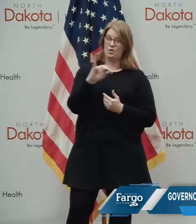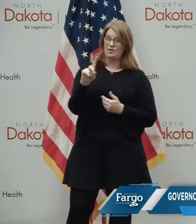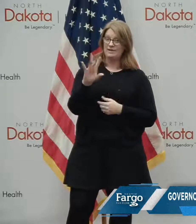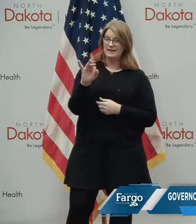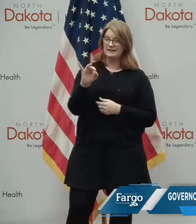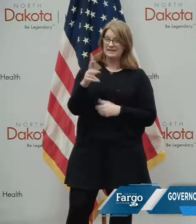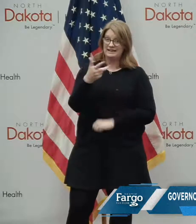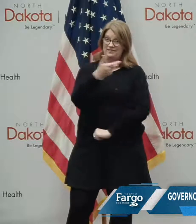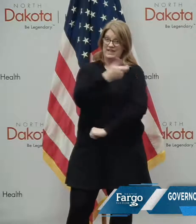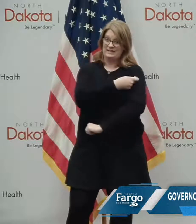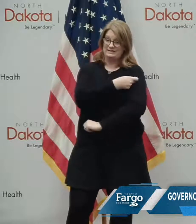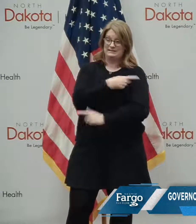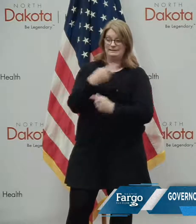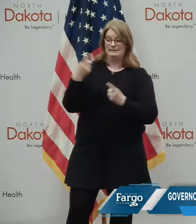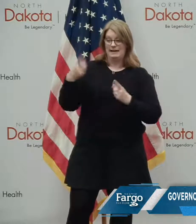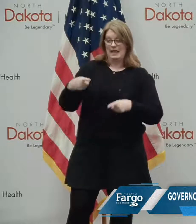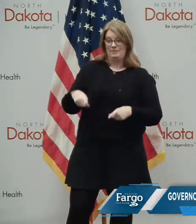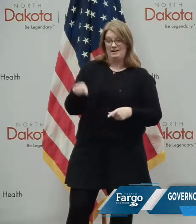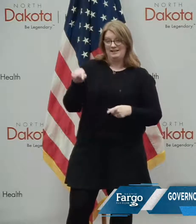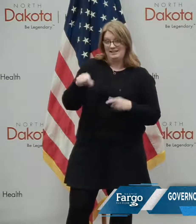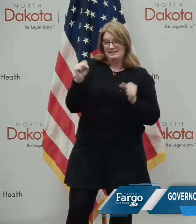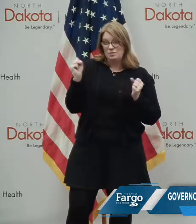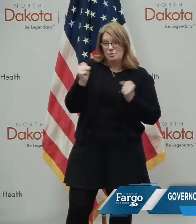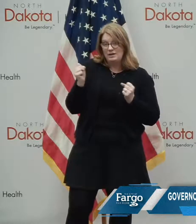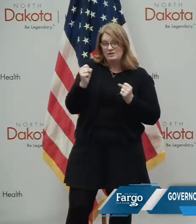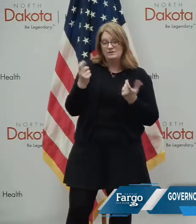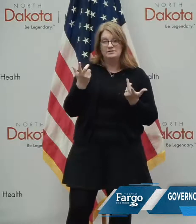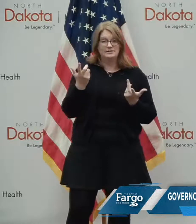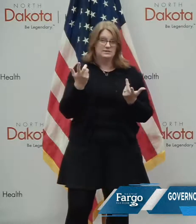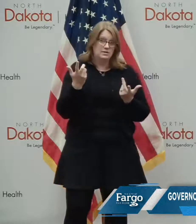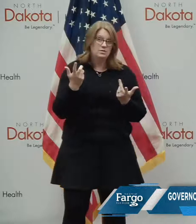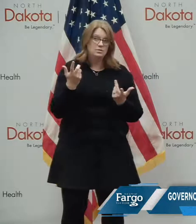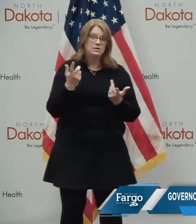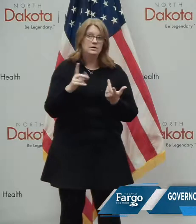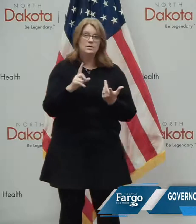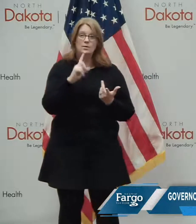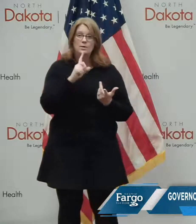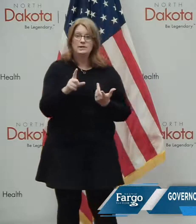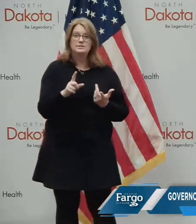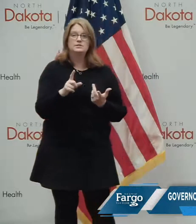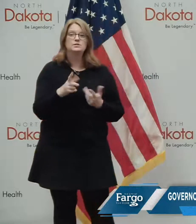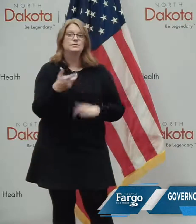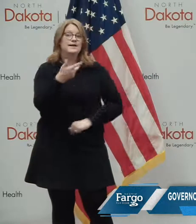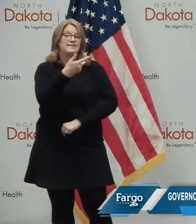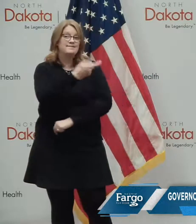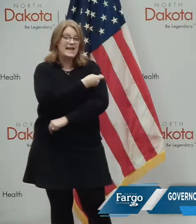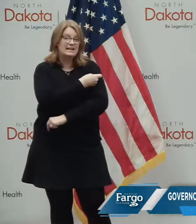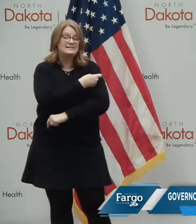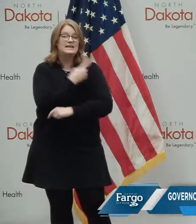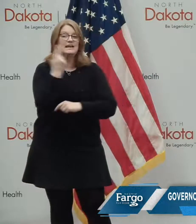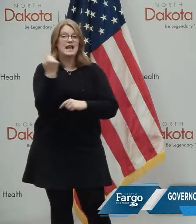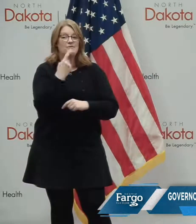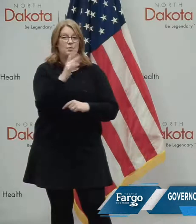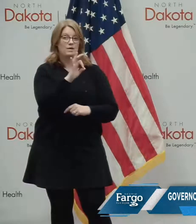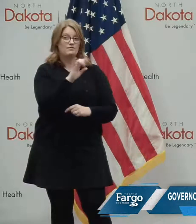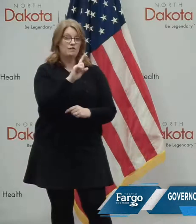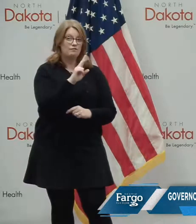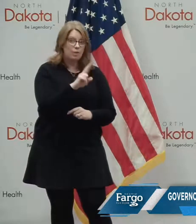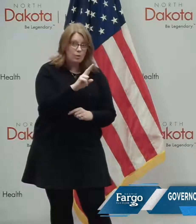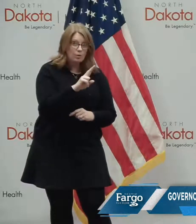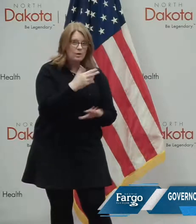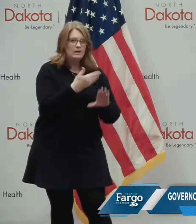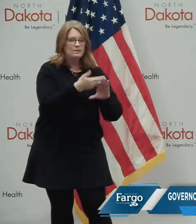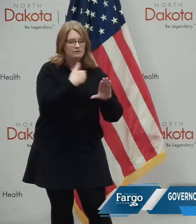coming sometime this winter. There could even be doses, and so we want to make sure that we're vaccinating everyone for flu